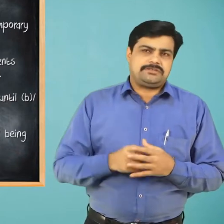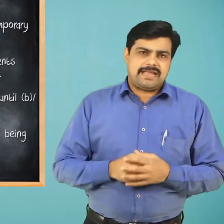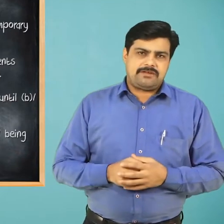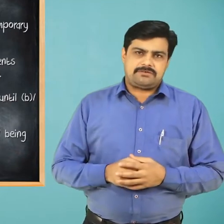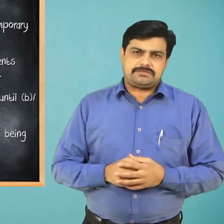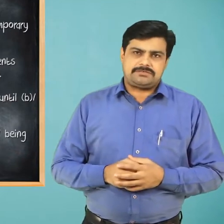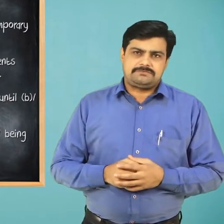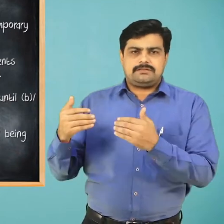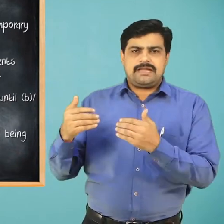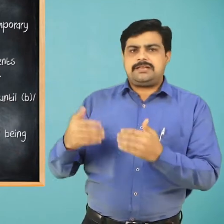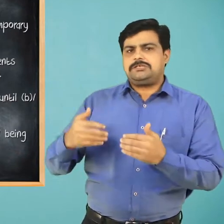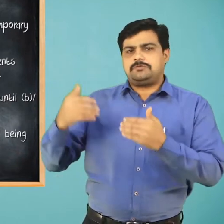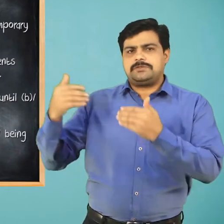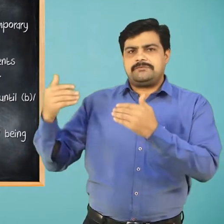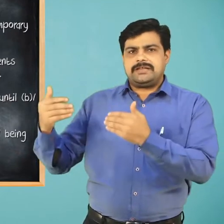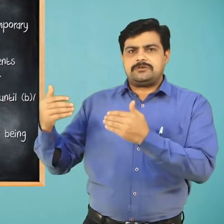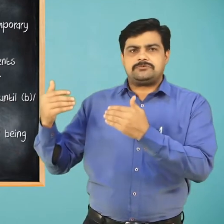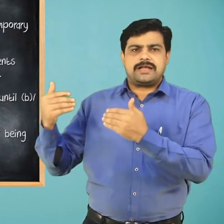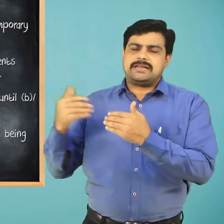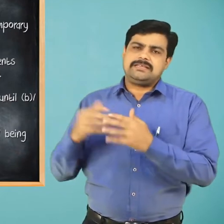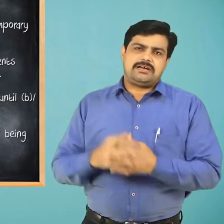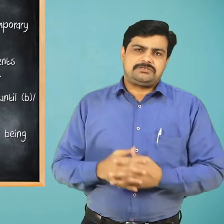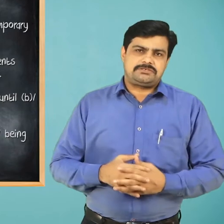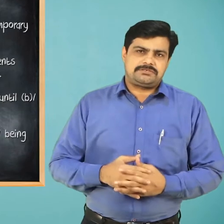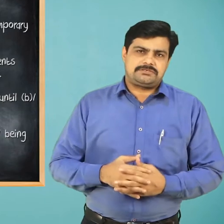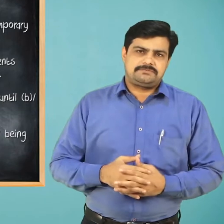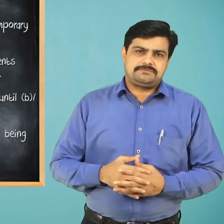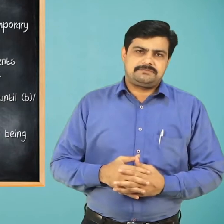the errors. Then resume the video to get the answers.